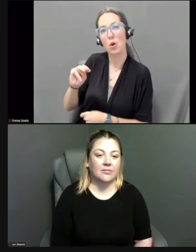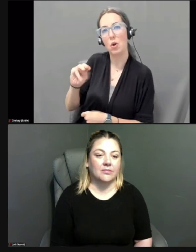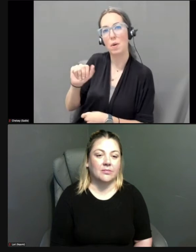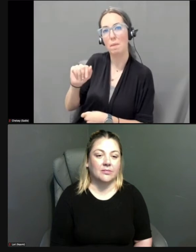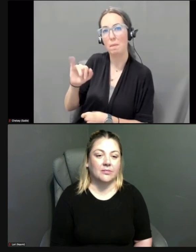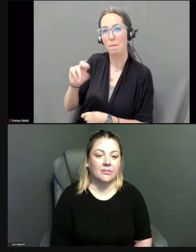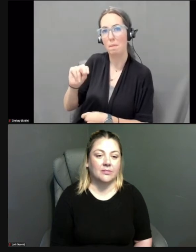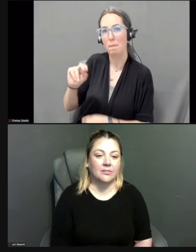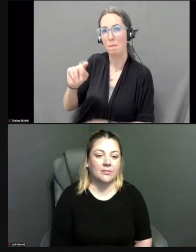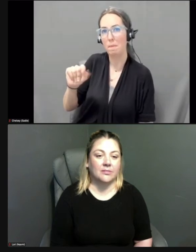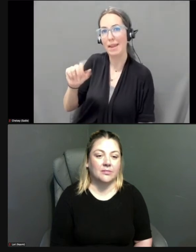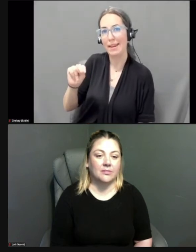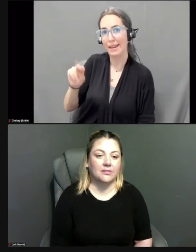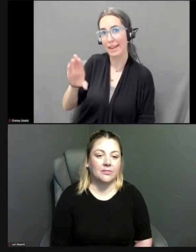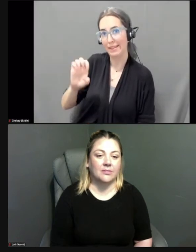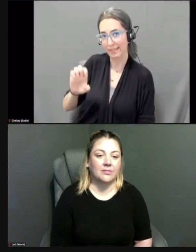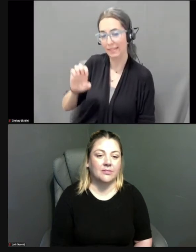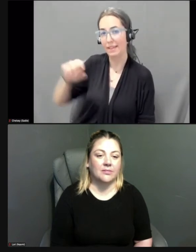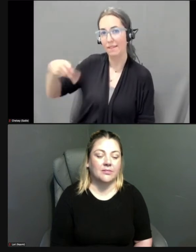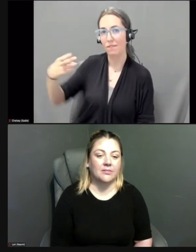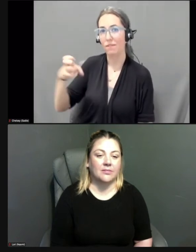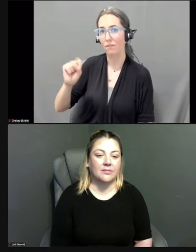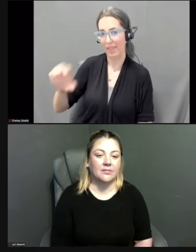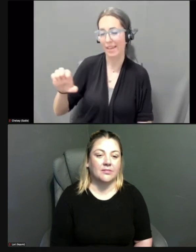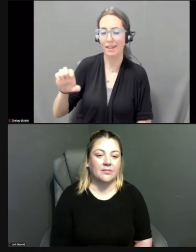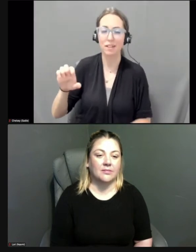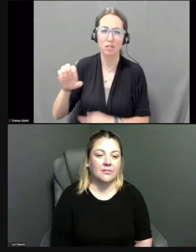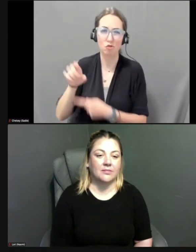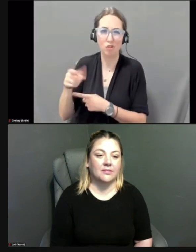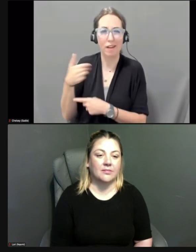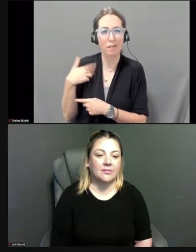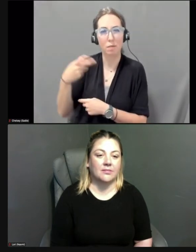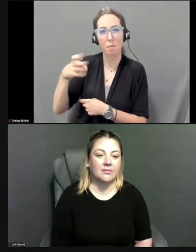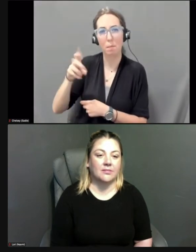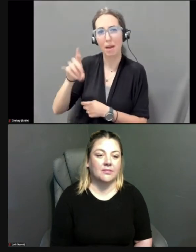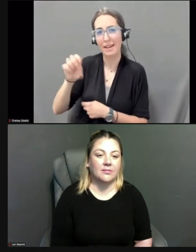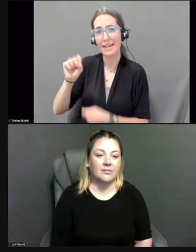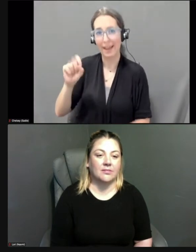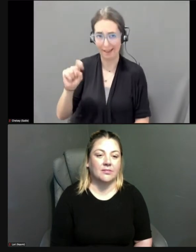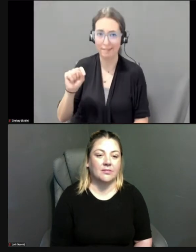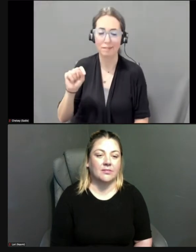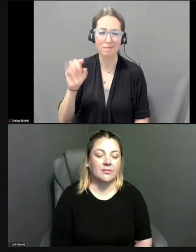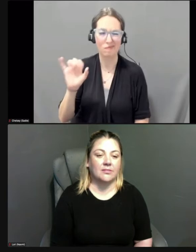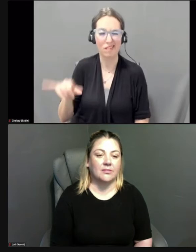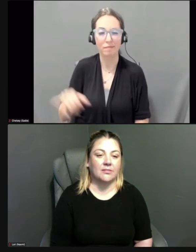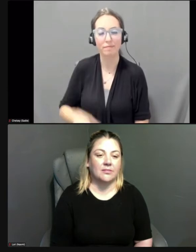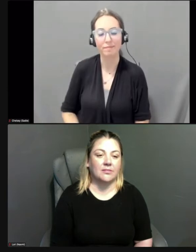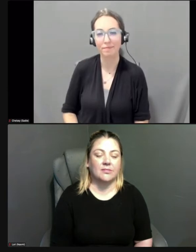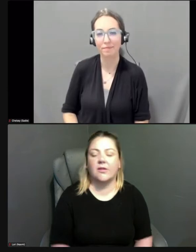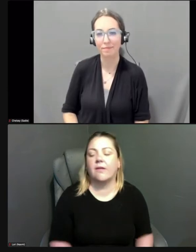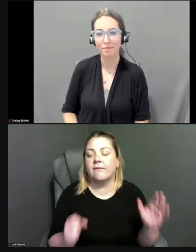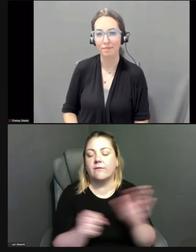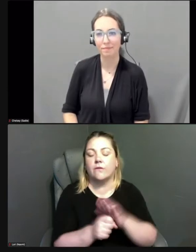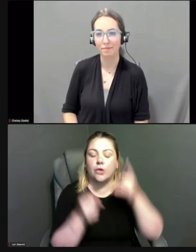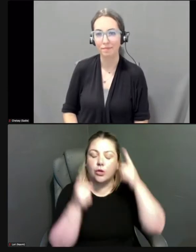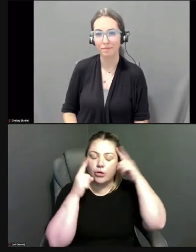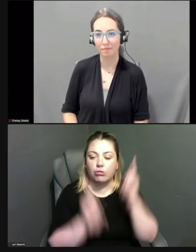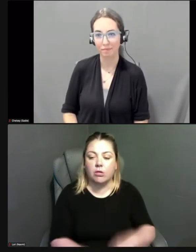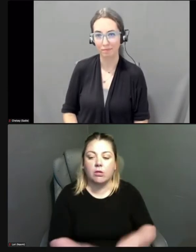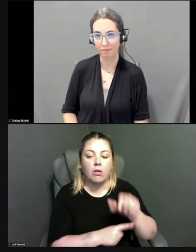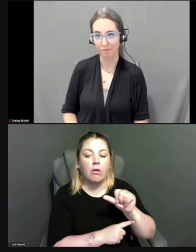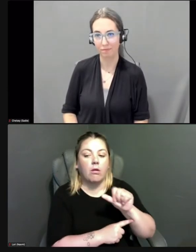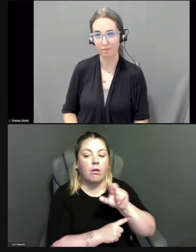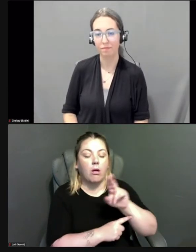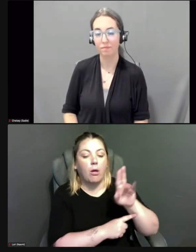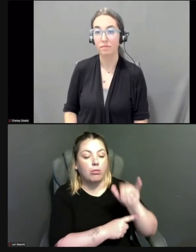it's changed my life. I totally agree. Aubrey Gordon's been a huge influence on my views in